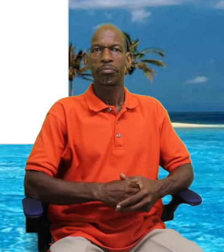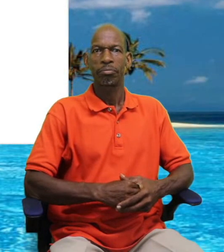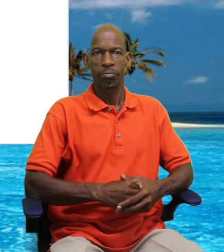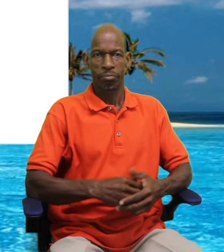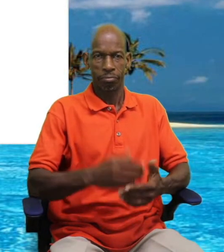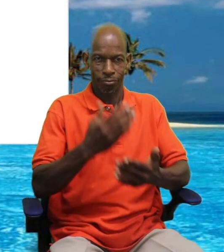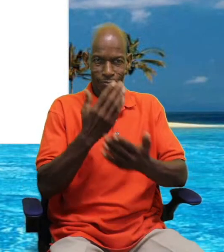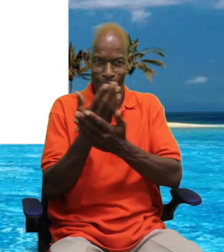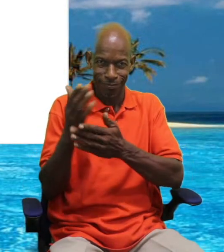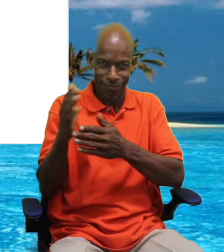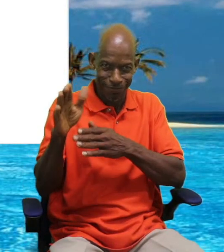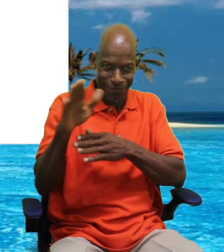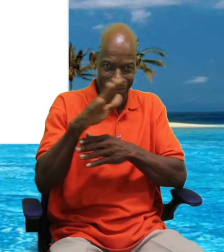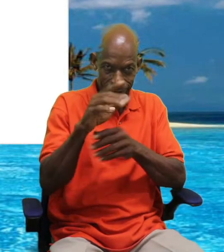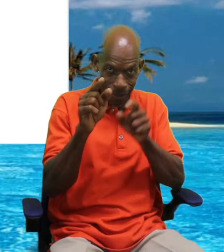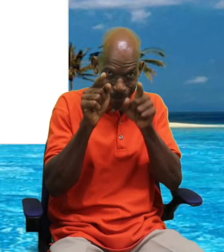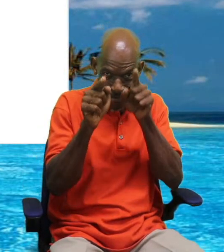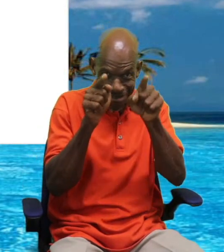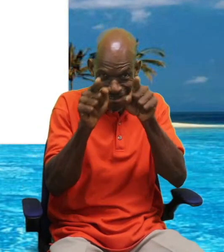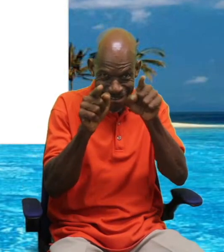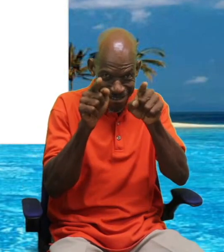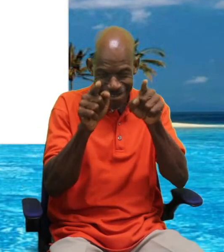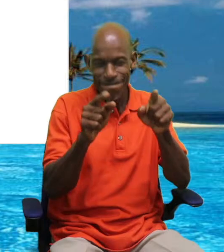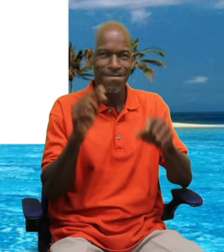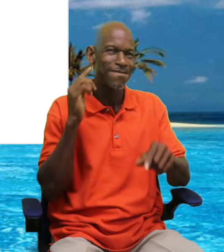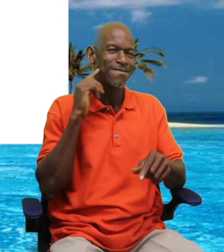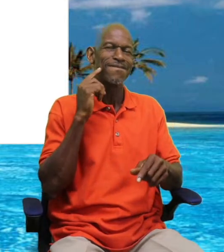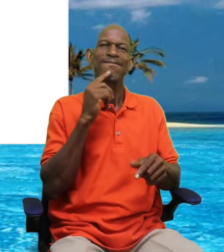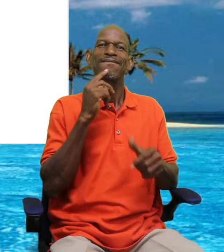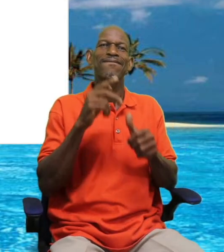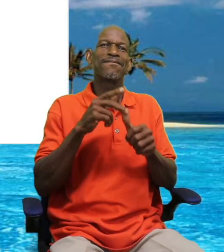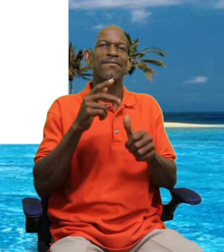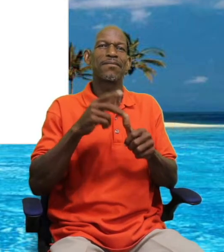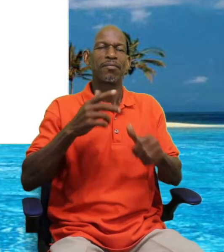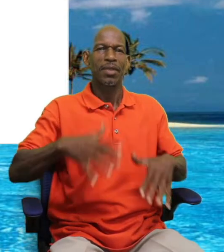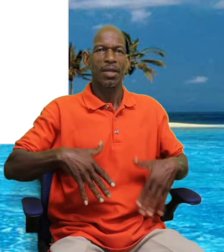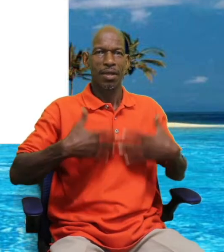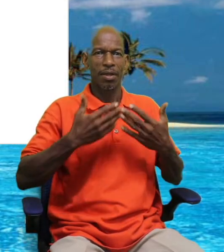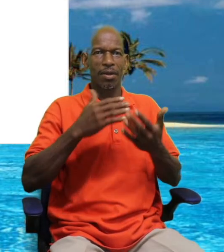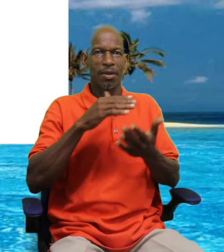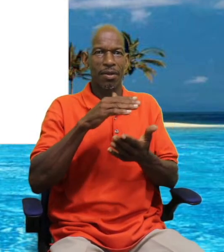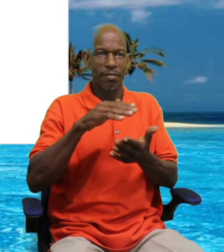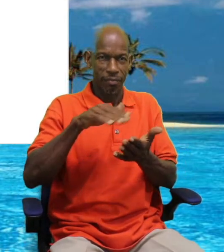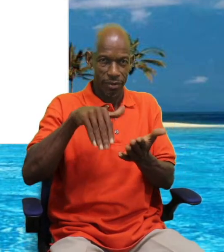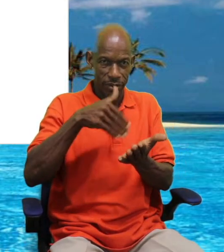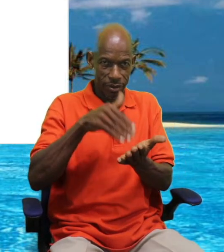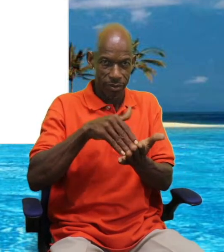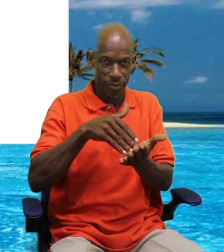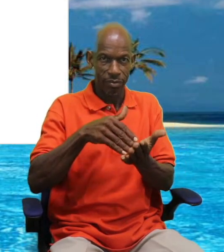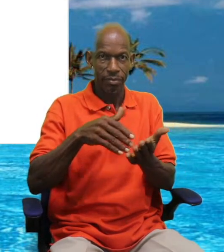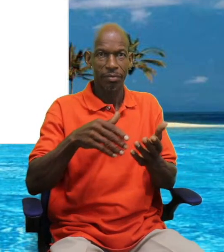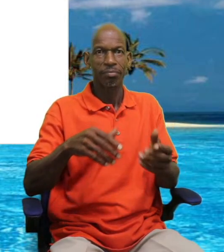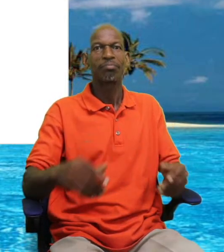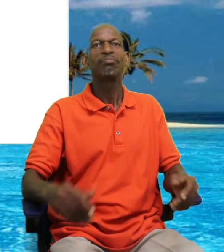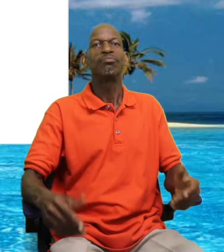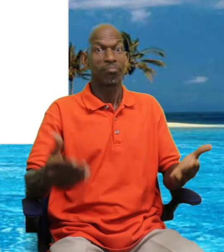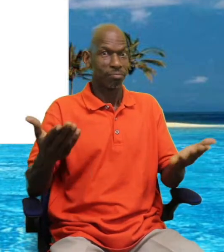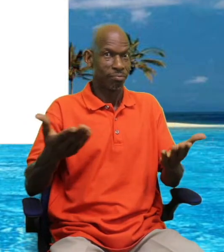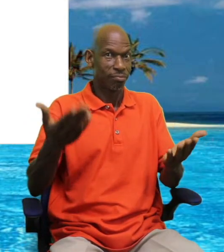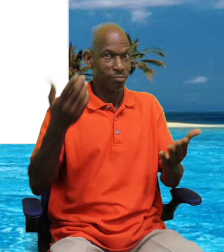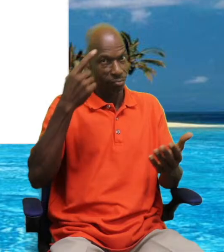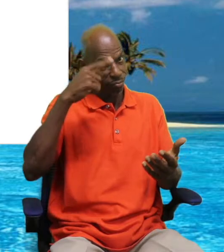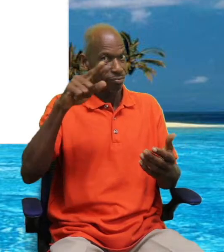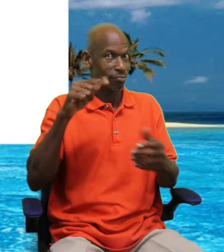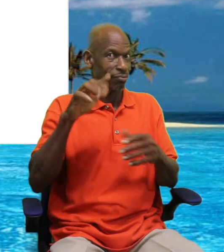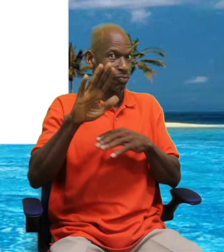Good afternoon, everyone. It's Steph Pioneers Life Center, and we are on today again, our Wednesday English class for the